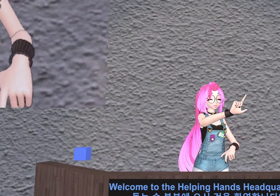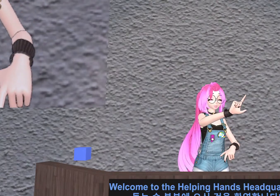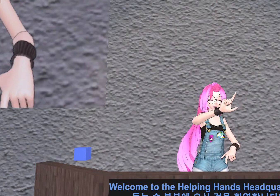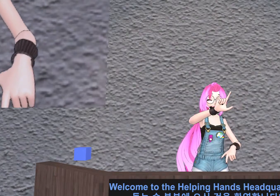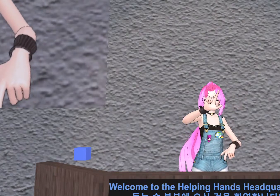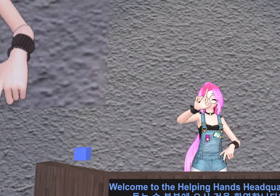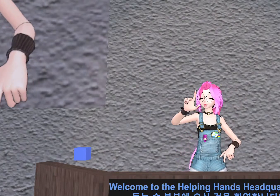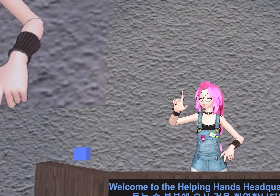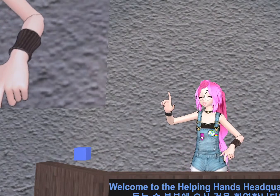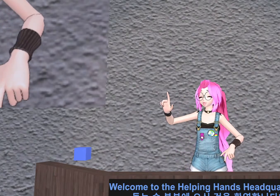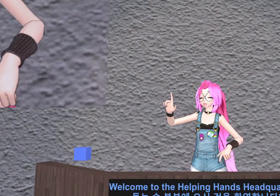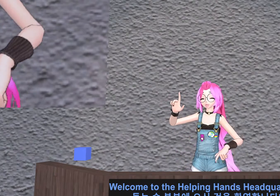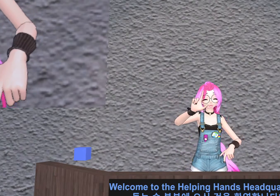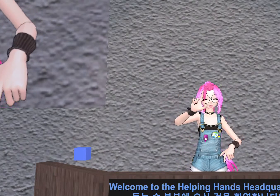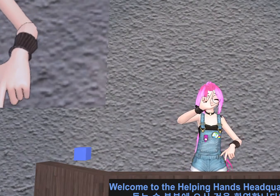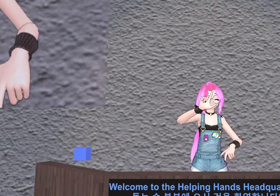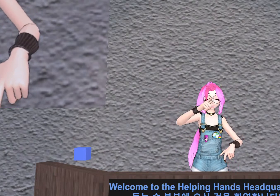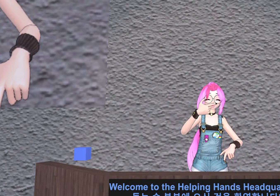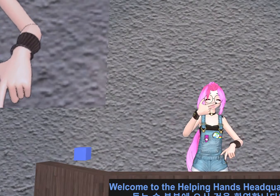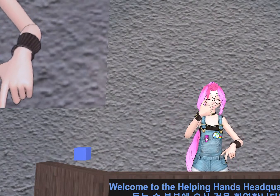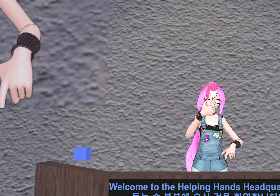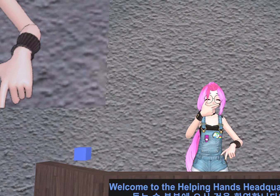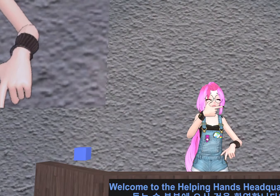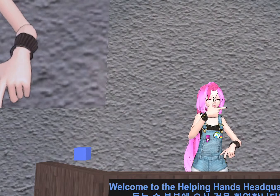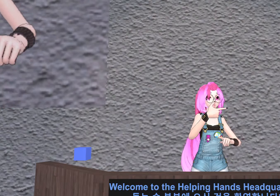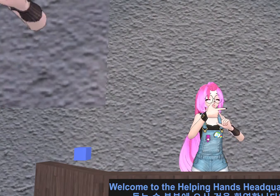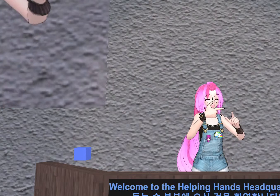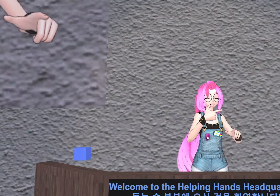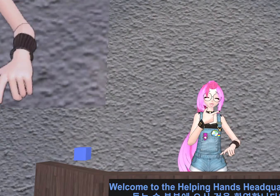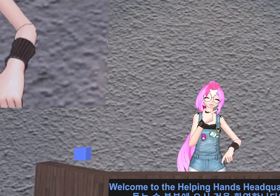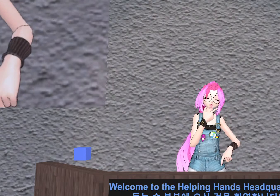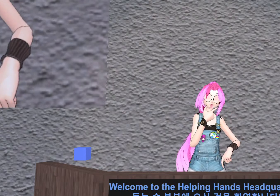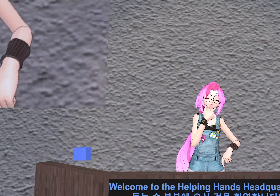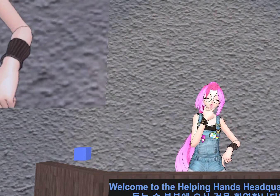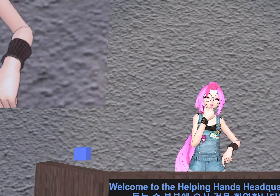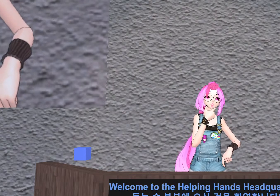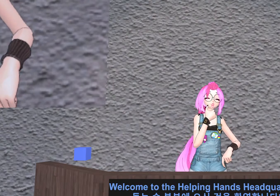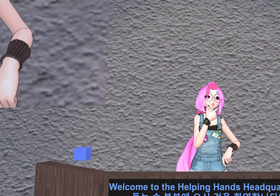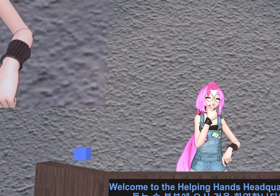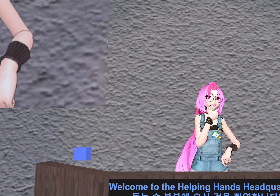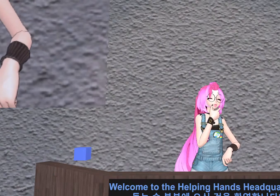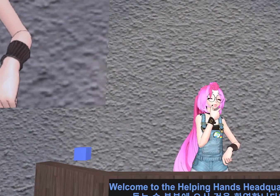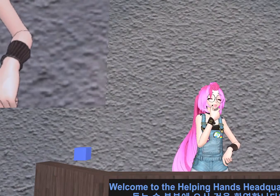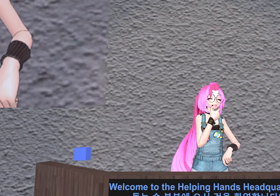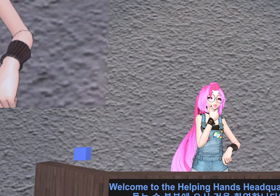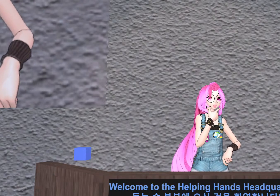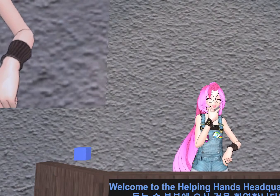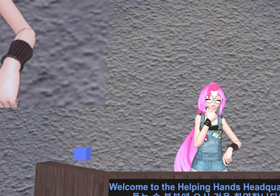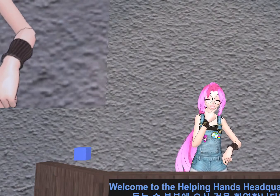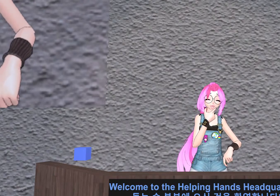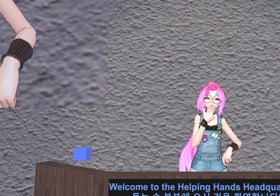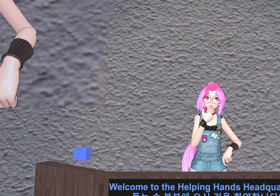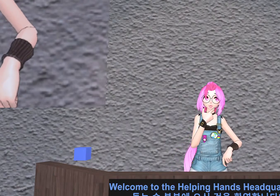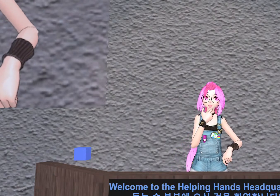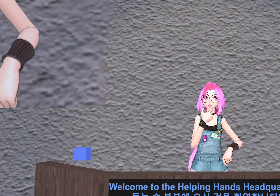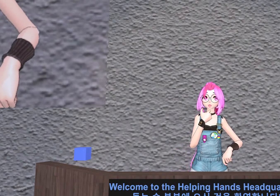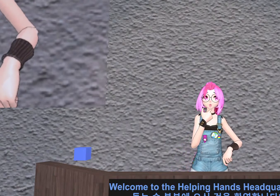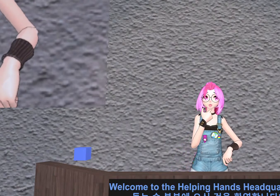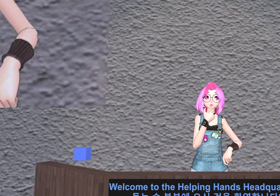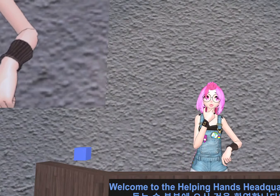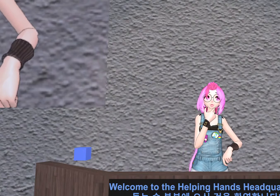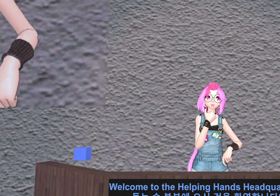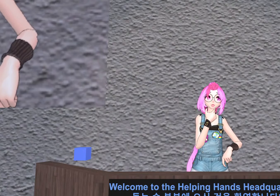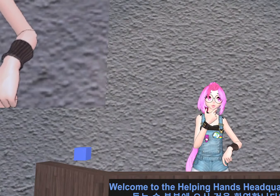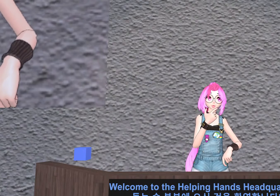lesbian. Lesbian, you're going to have the L hand. L hand, you're going to turn it this way and you're going to tap on your chin